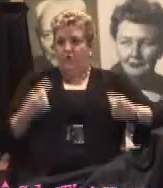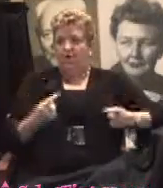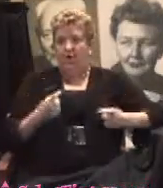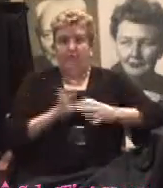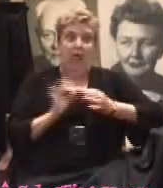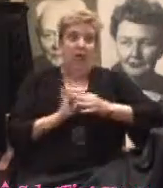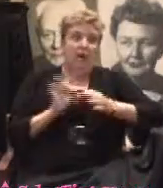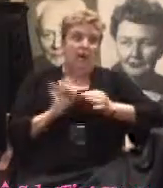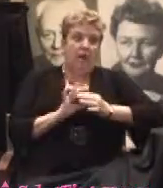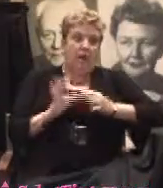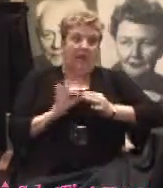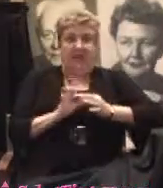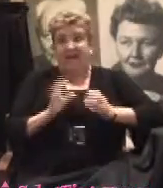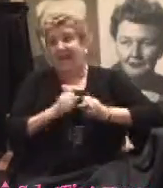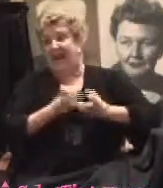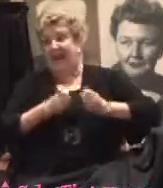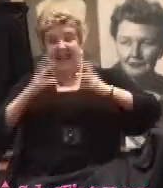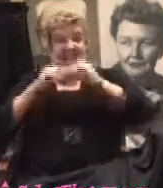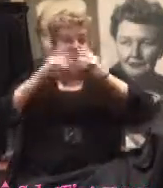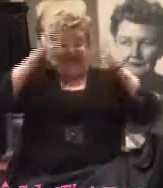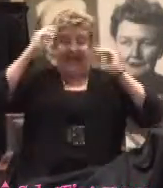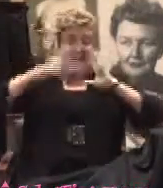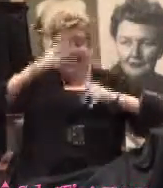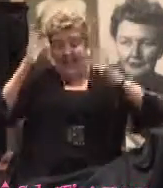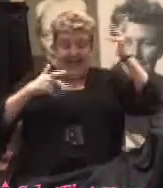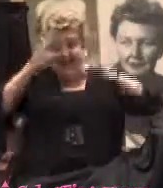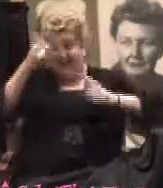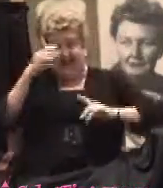baby, Mom, got that. Coors.